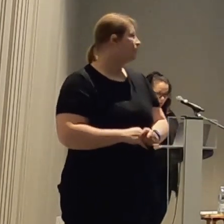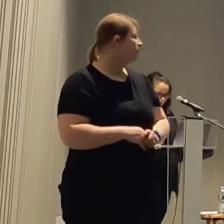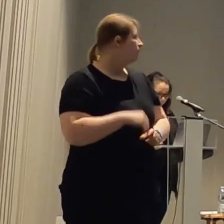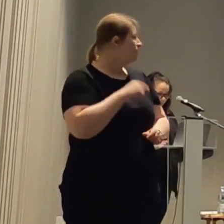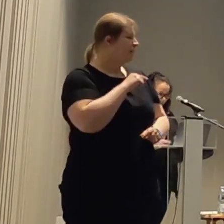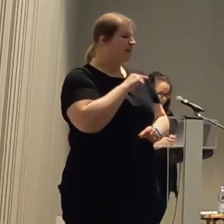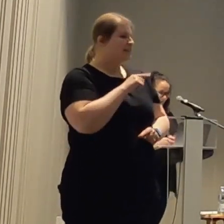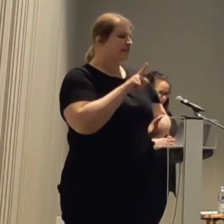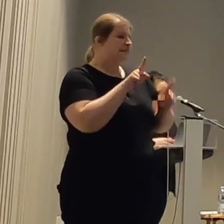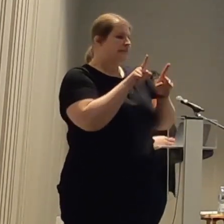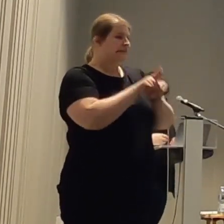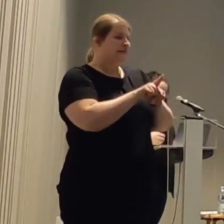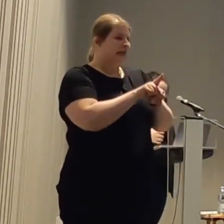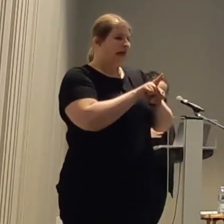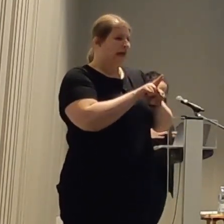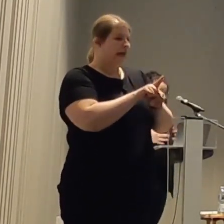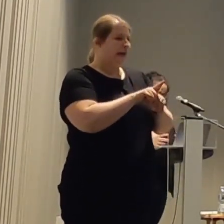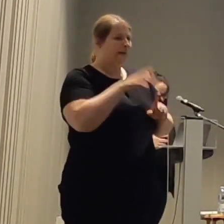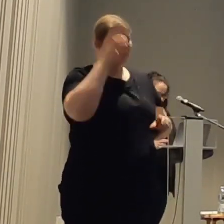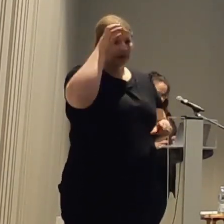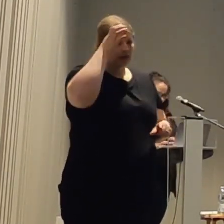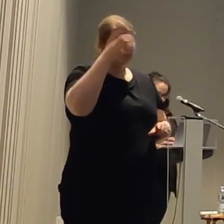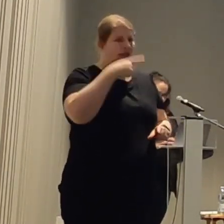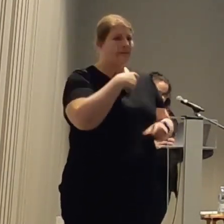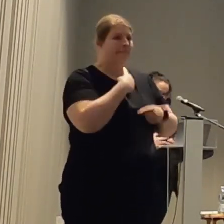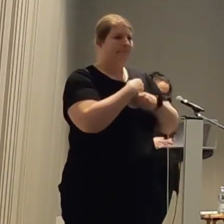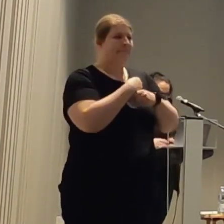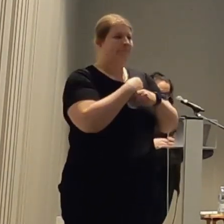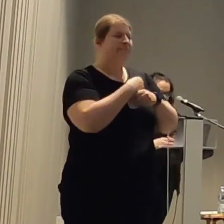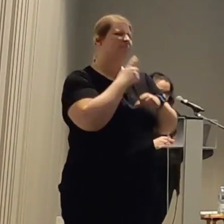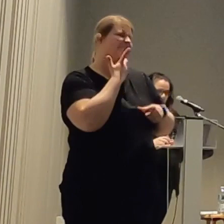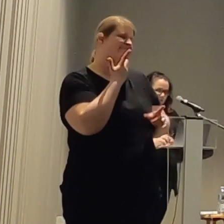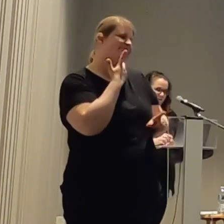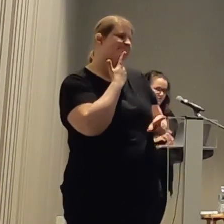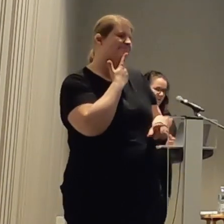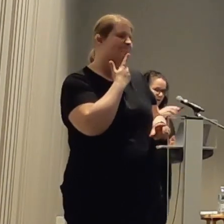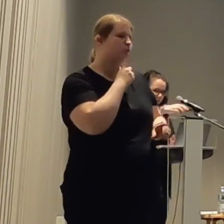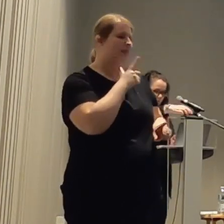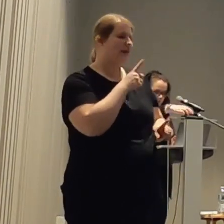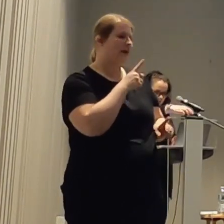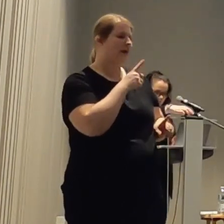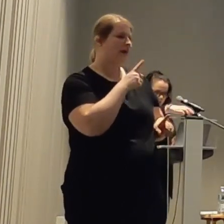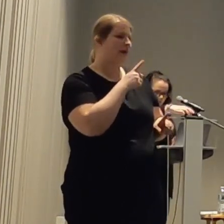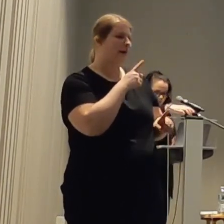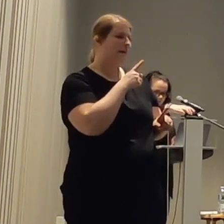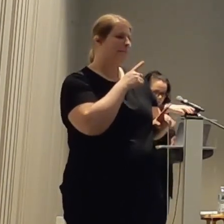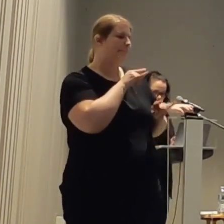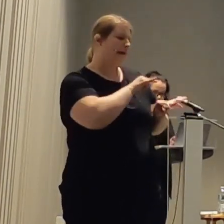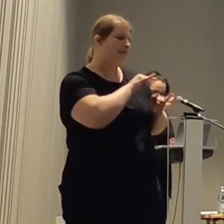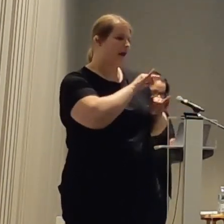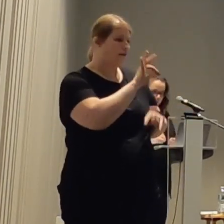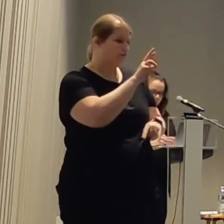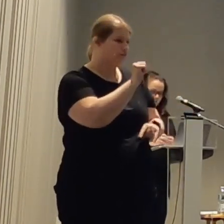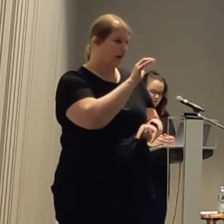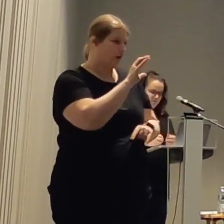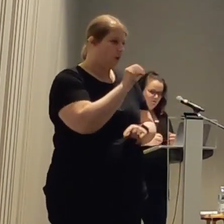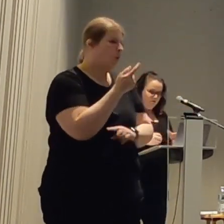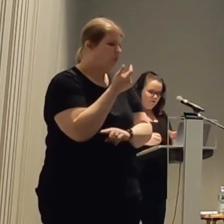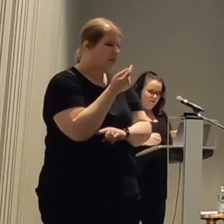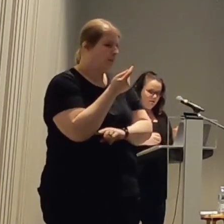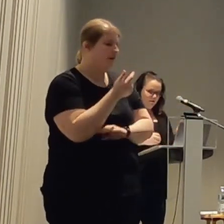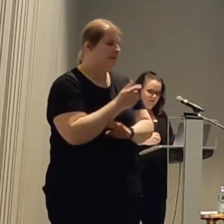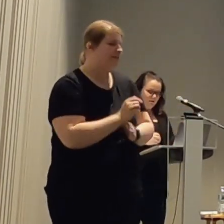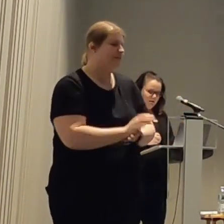the same kind of concept here. He's kind of making fun of Franco a little bit in this one.